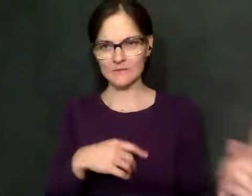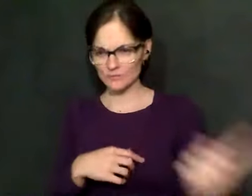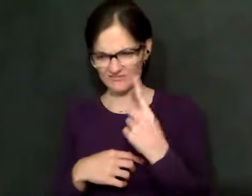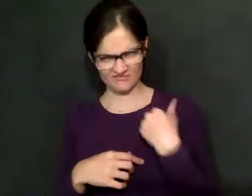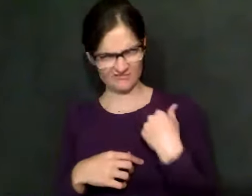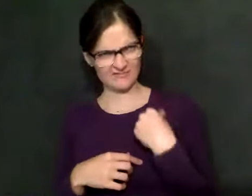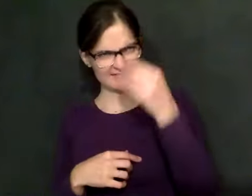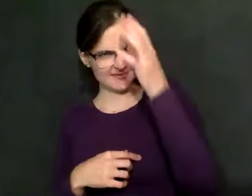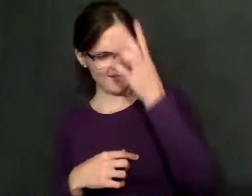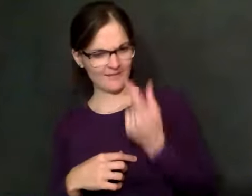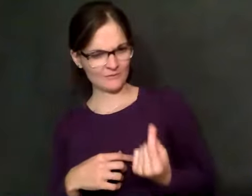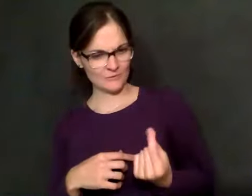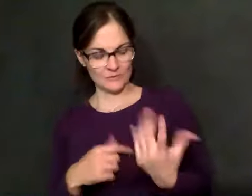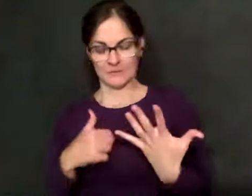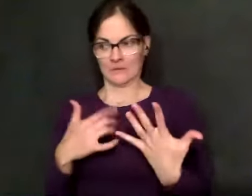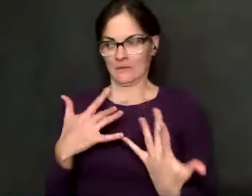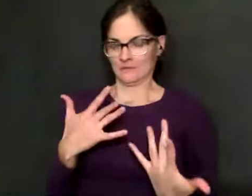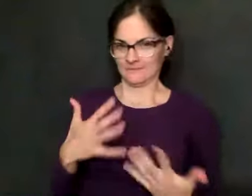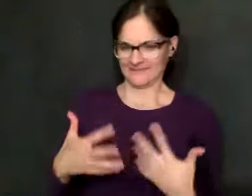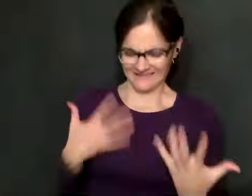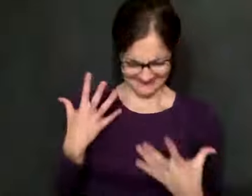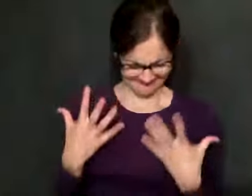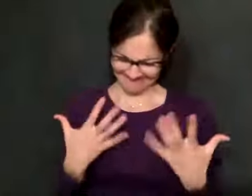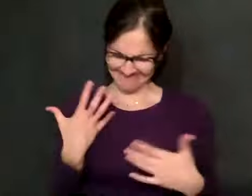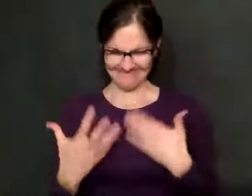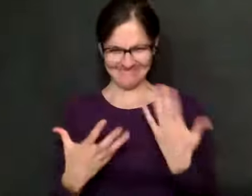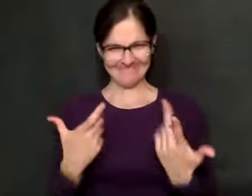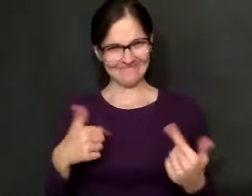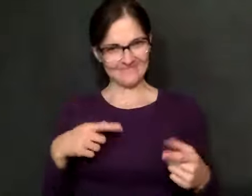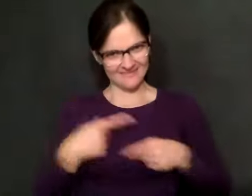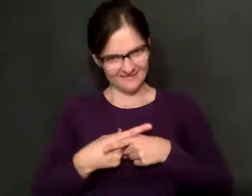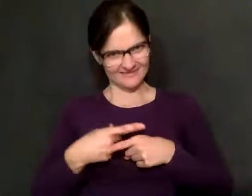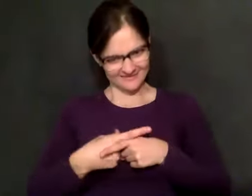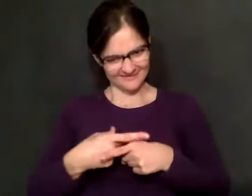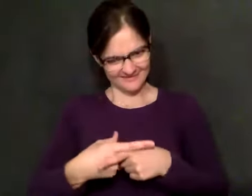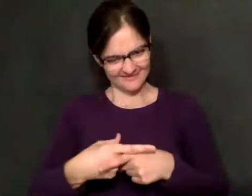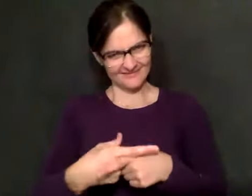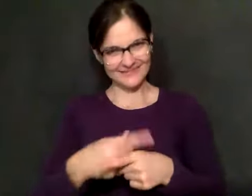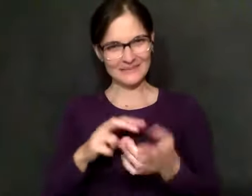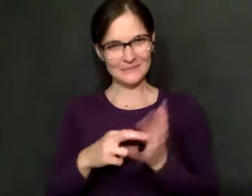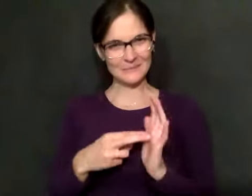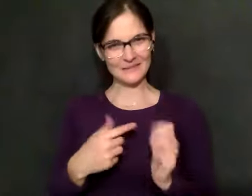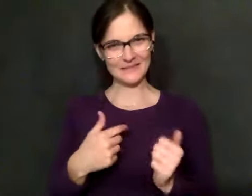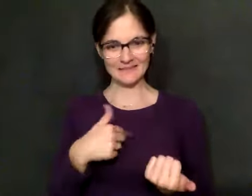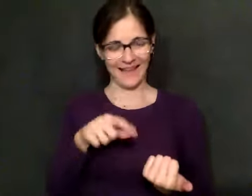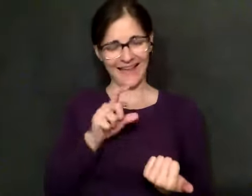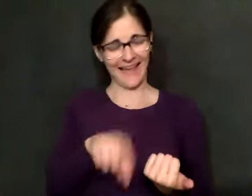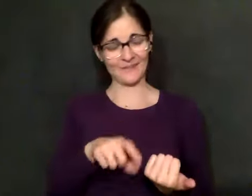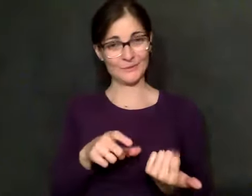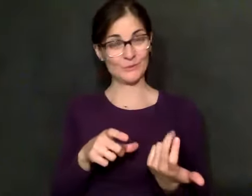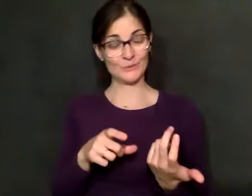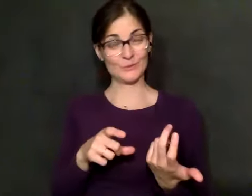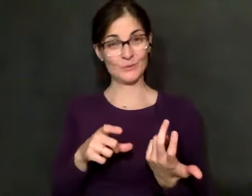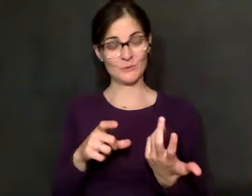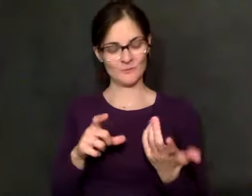But it was all those actions that made me realise that, I just get the stick out of my backside